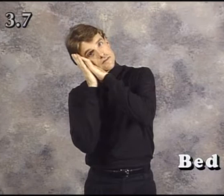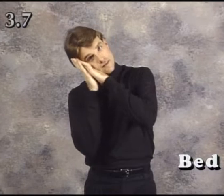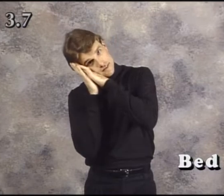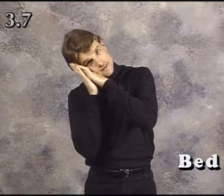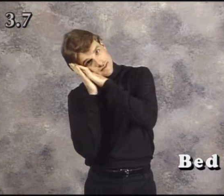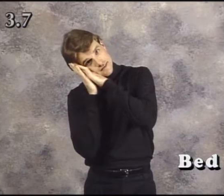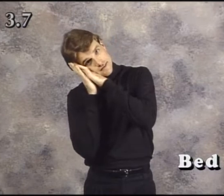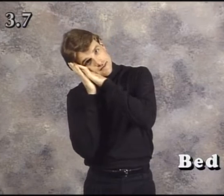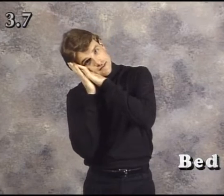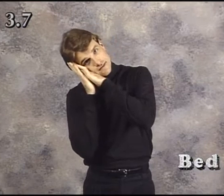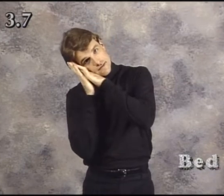Bed.